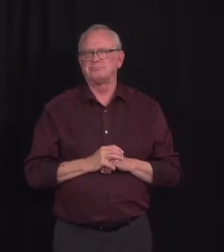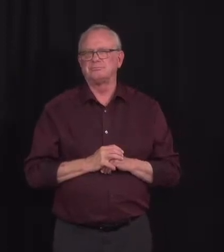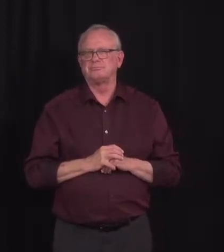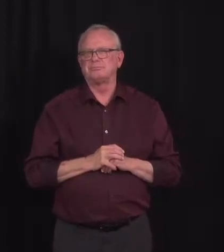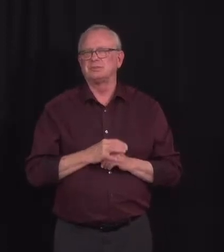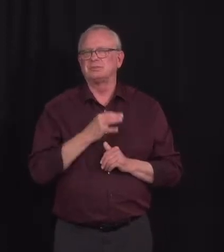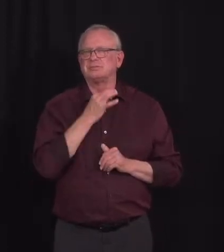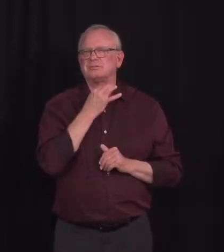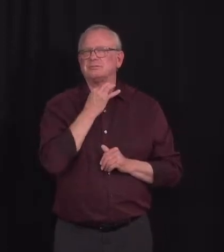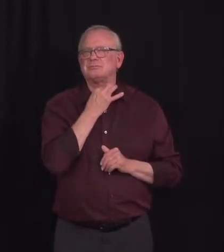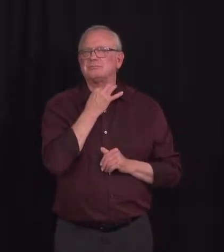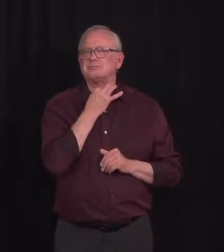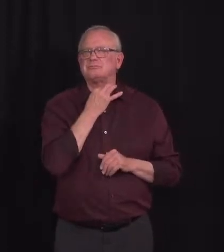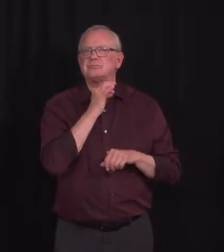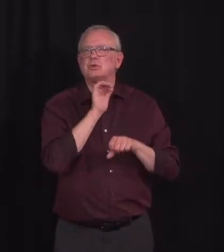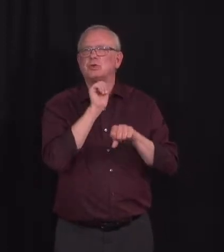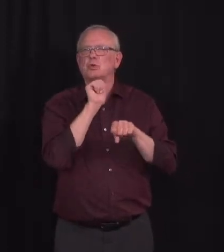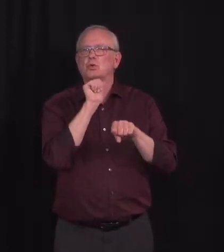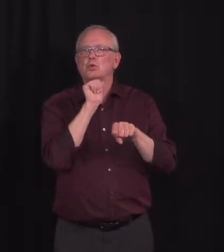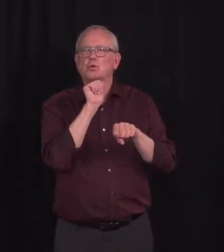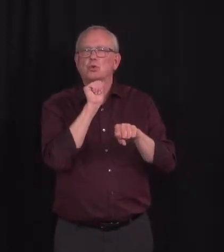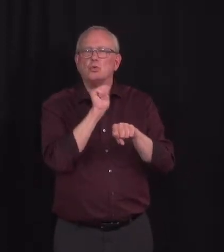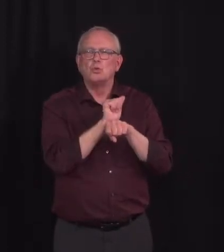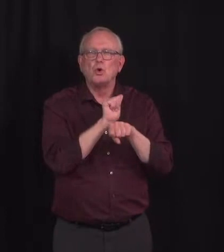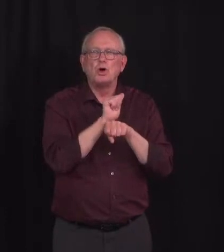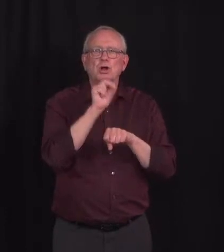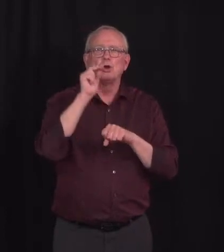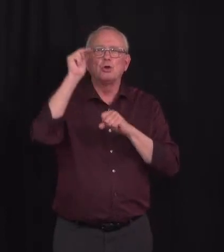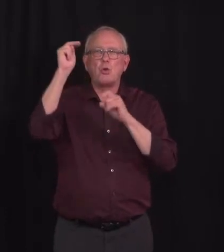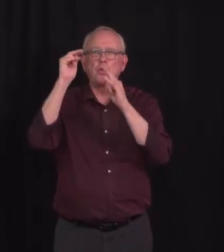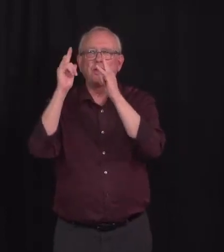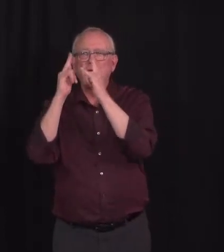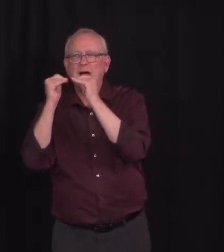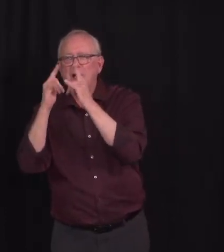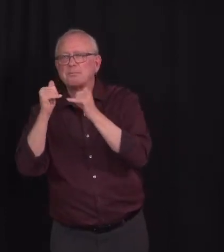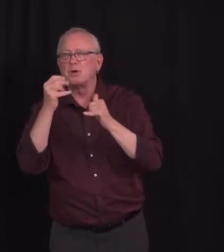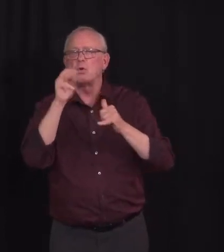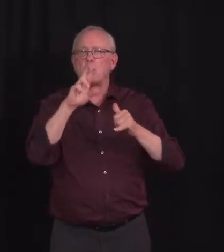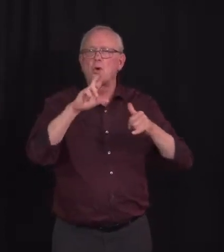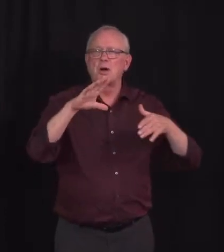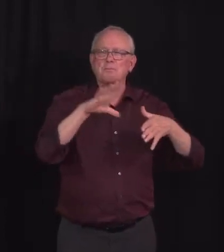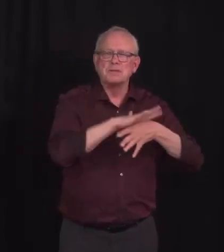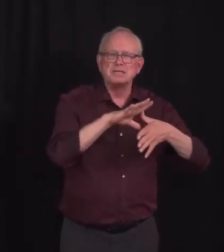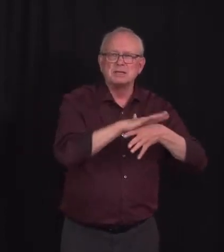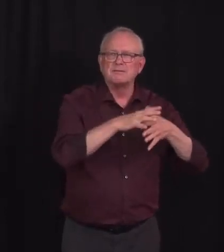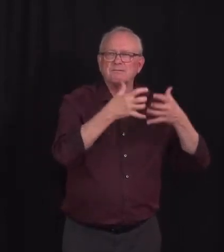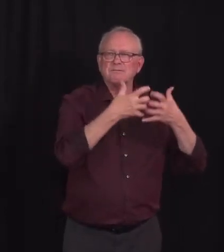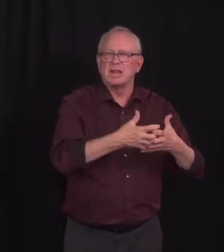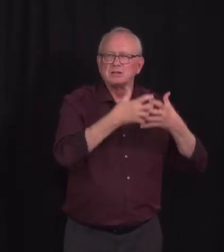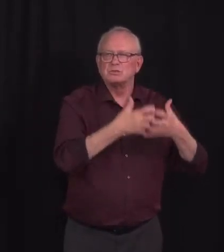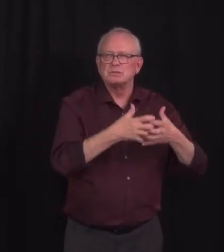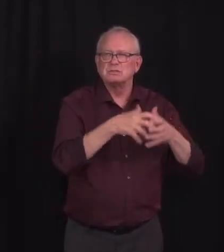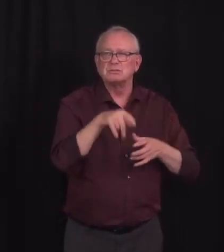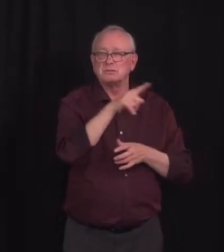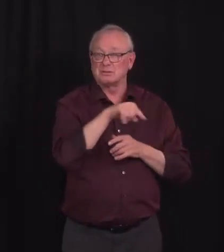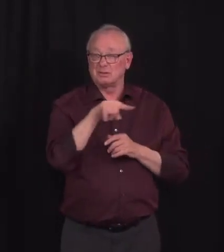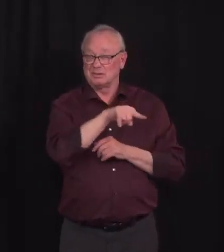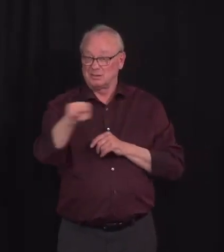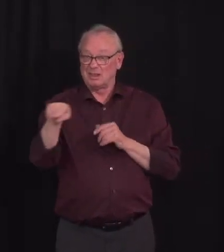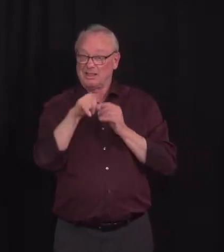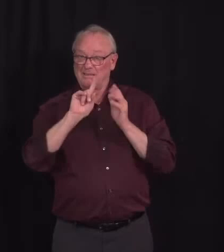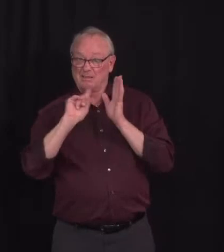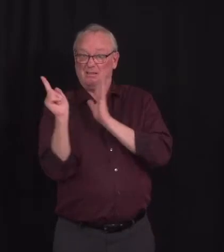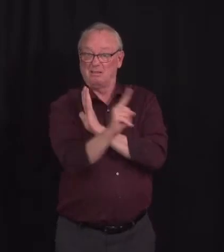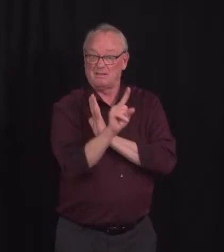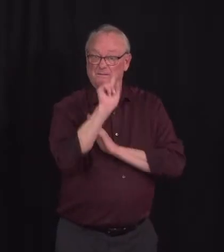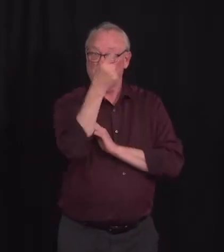camps and meatpacking plants and those types of places, on whether they should be prioritized for second doses? The really excellent thing